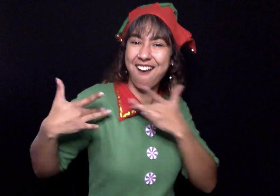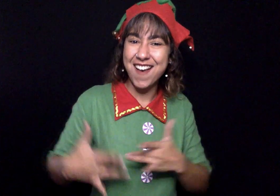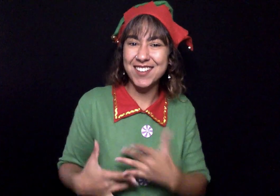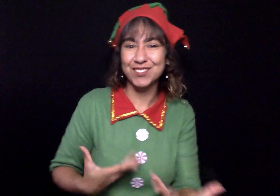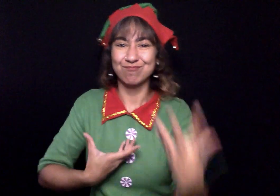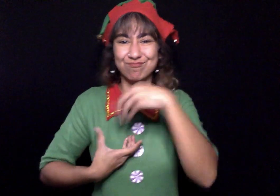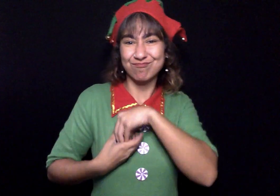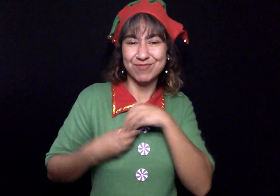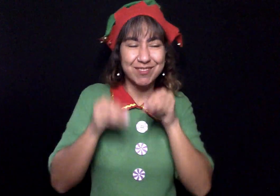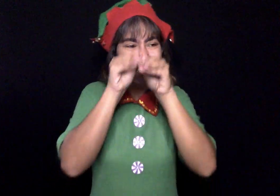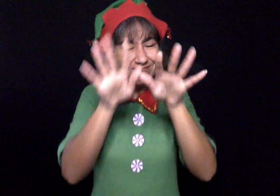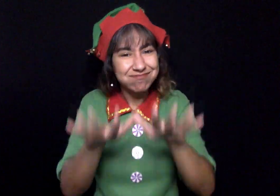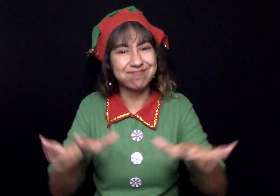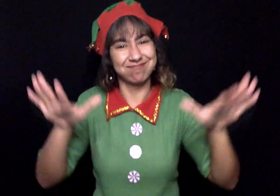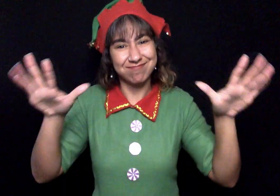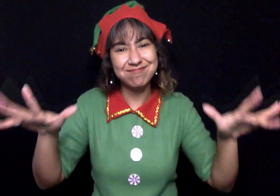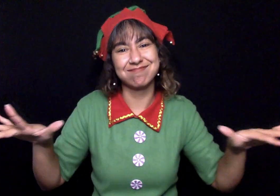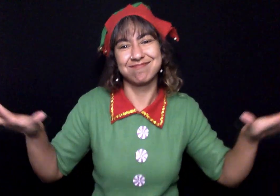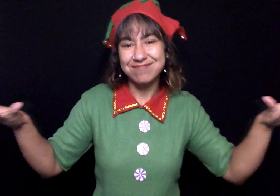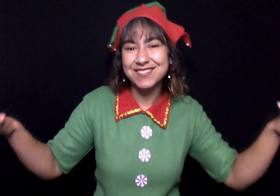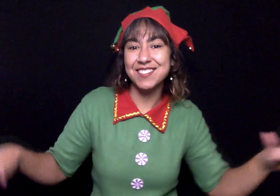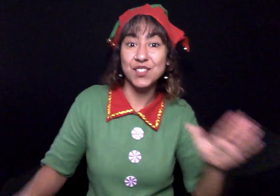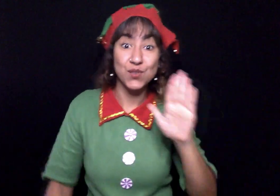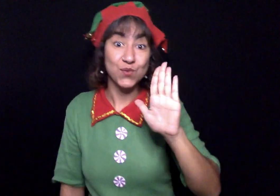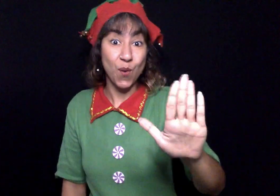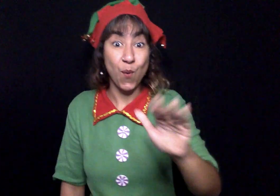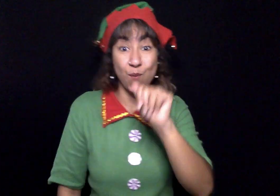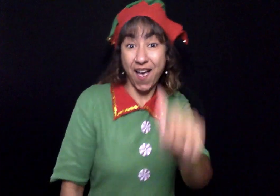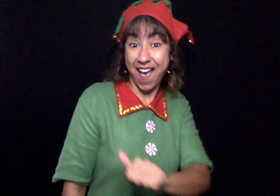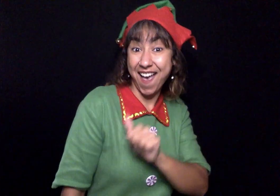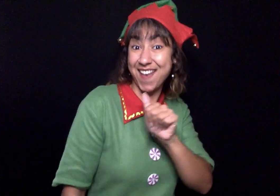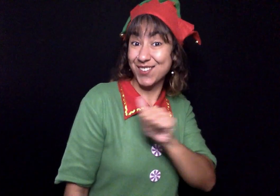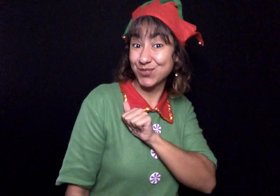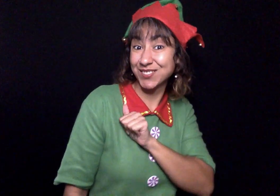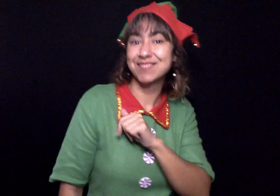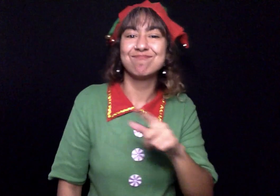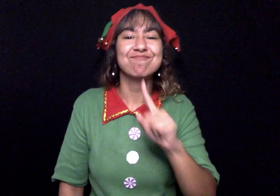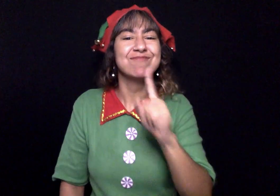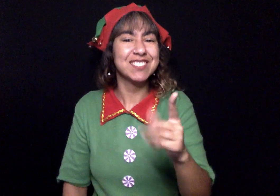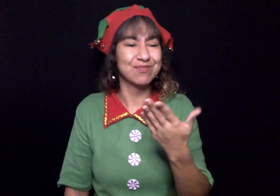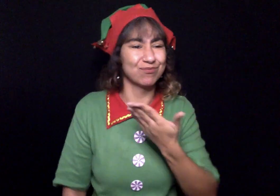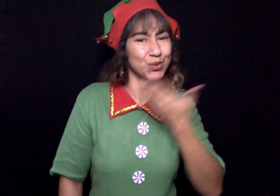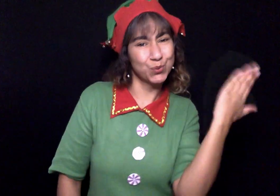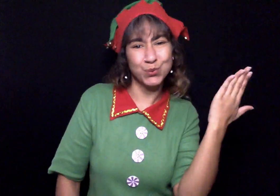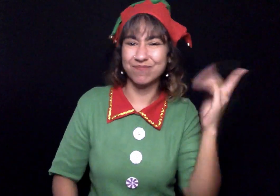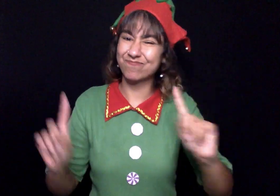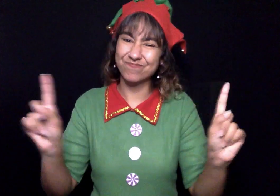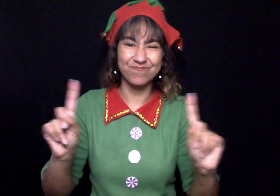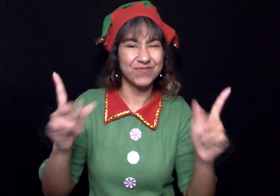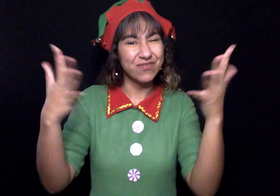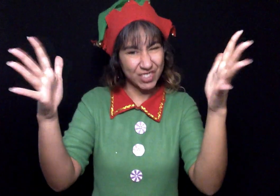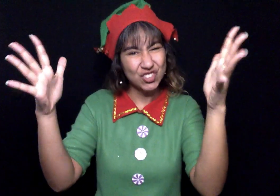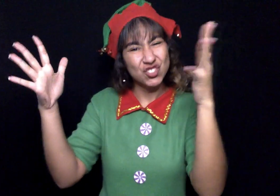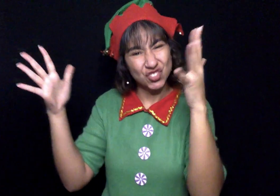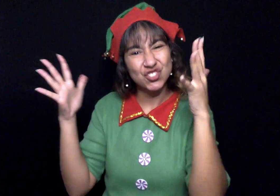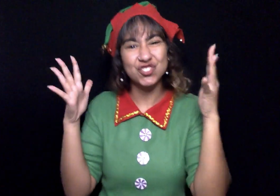heart It'll put a little holiday in your heart It'll put a little shovel in your stem It'll give you a